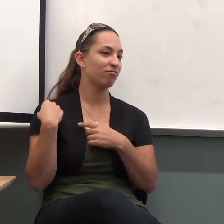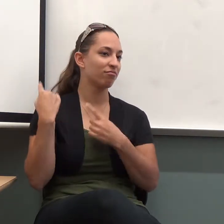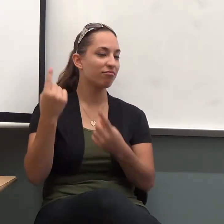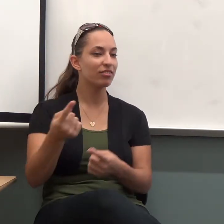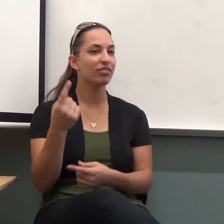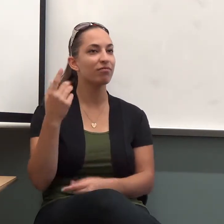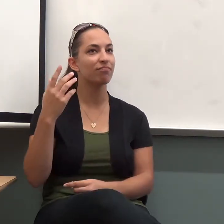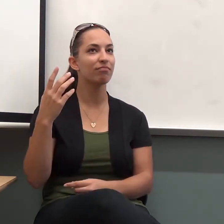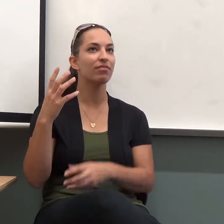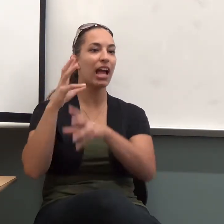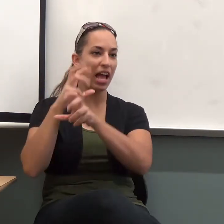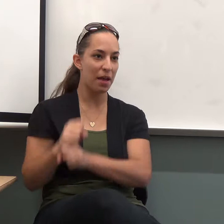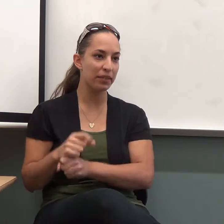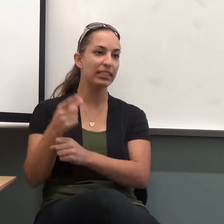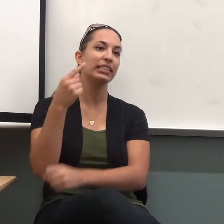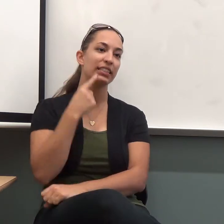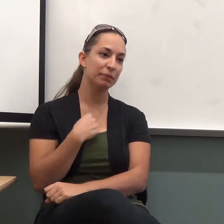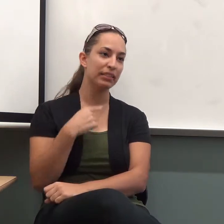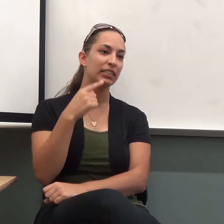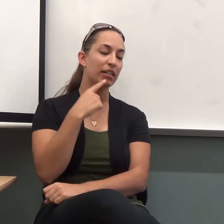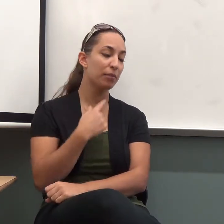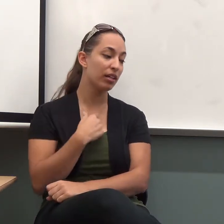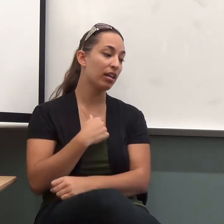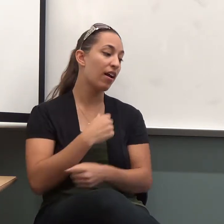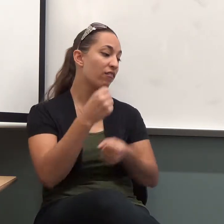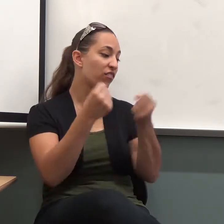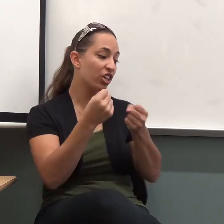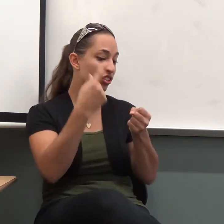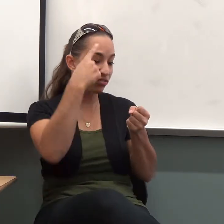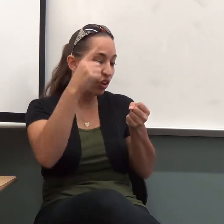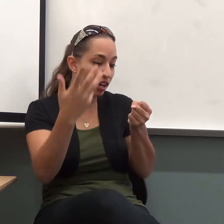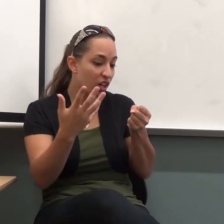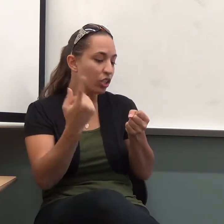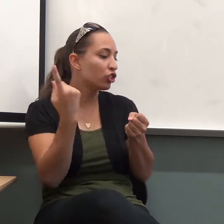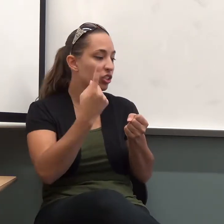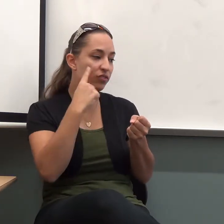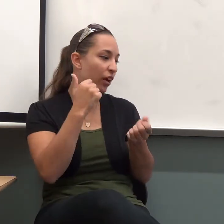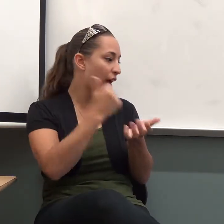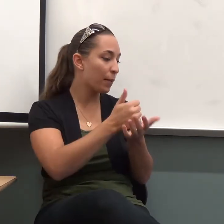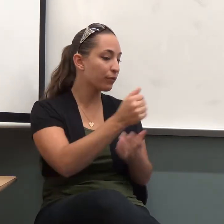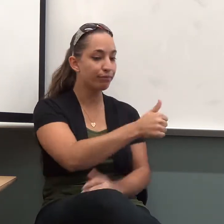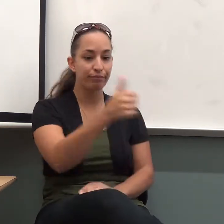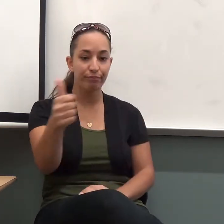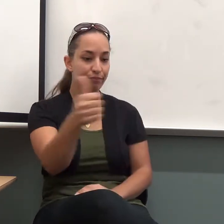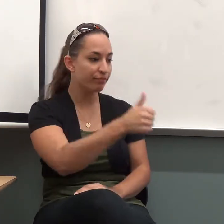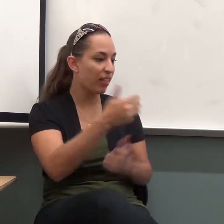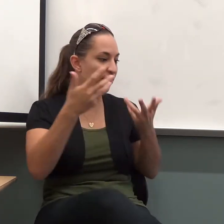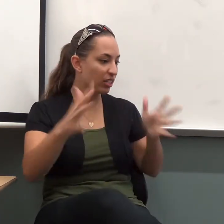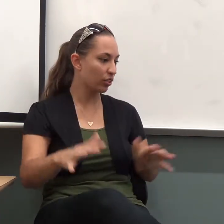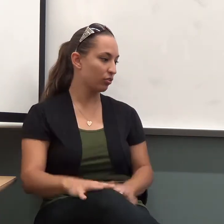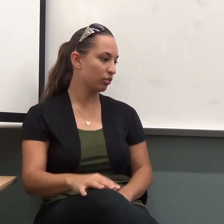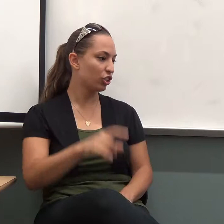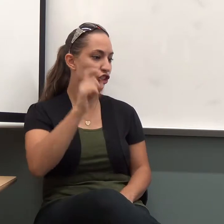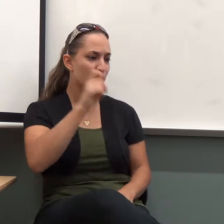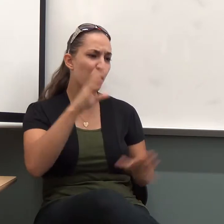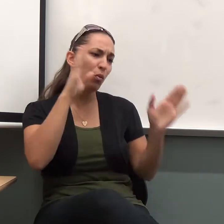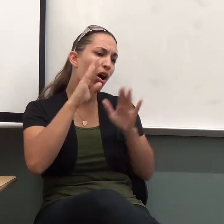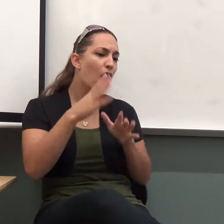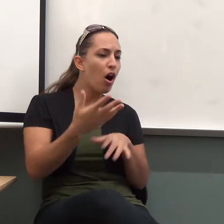me vehicles are only to take you from point A to point B. You should not worry what they look like or the style or any of that